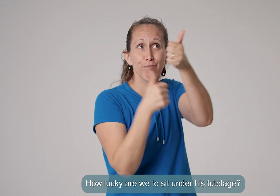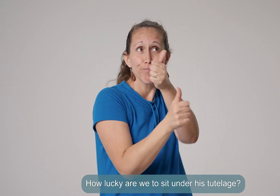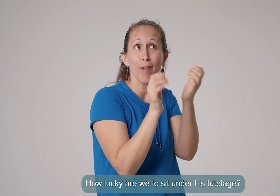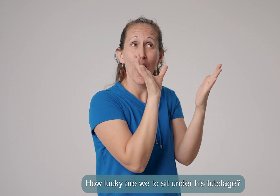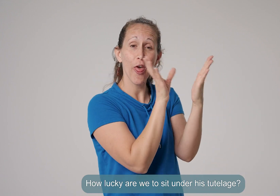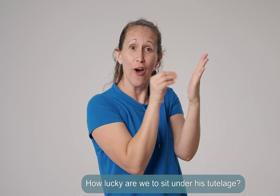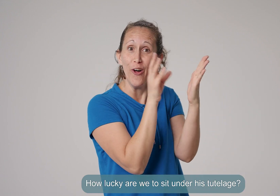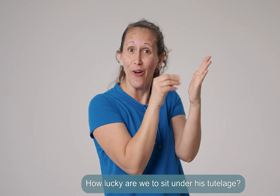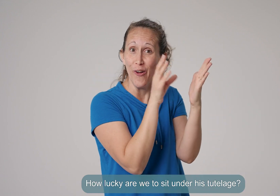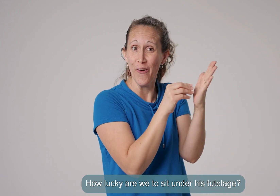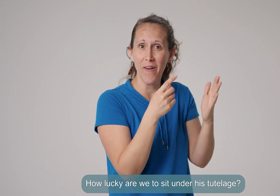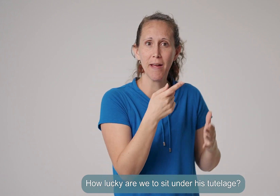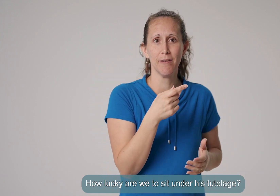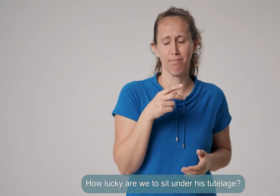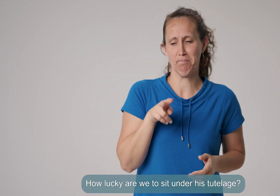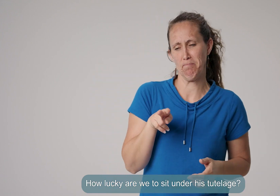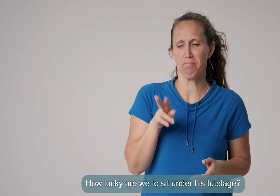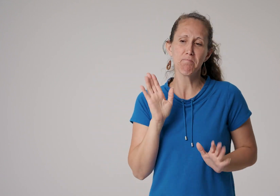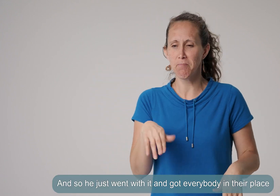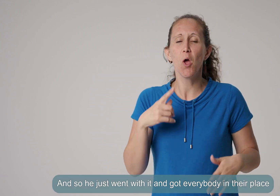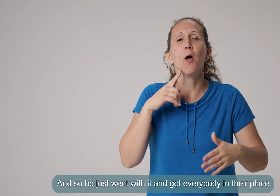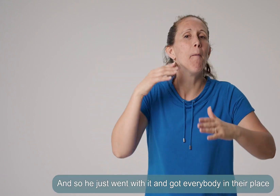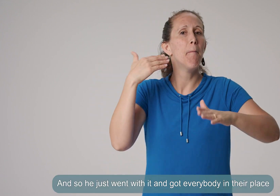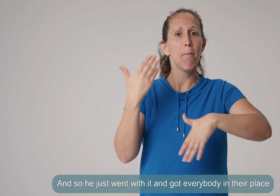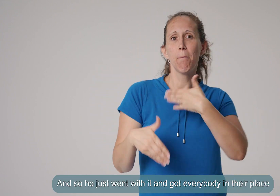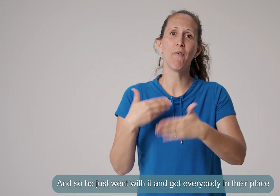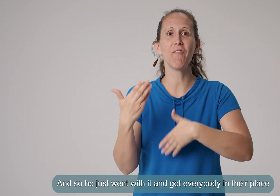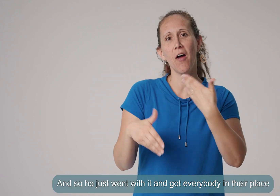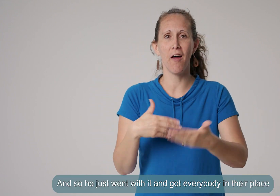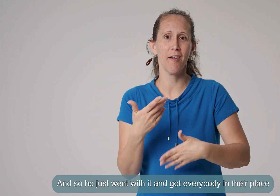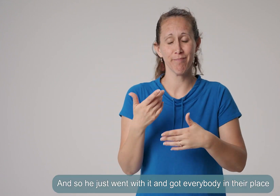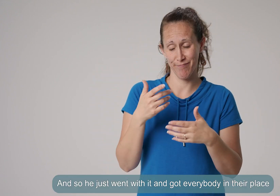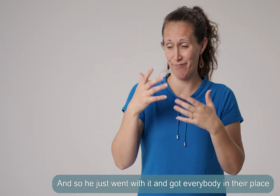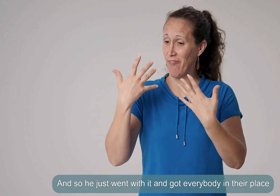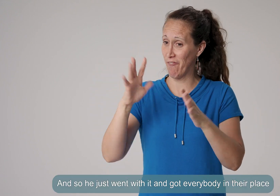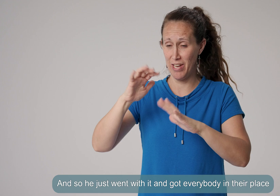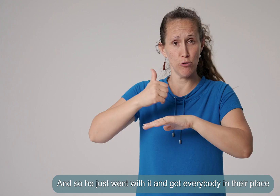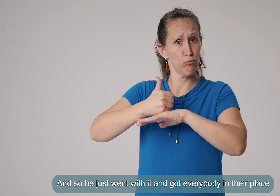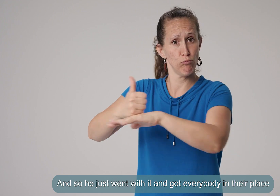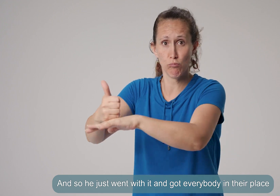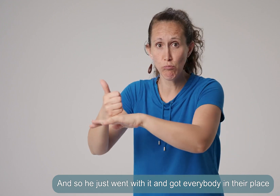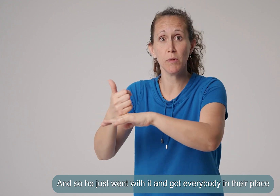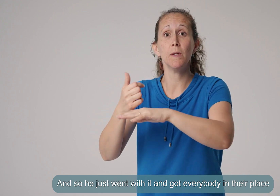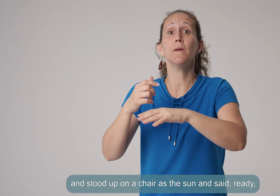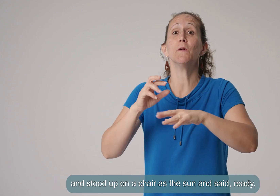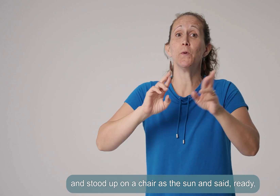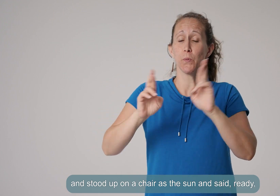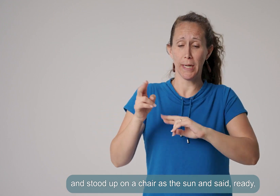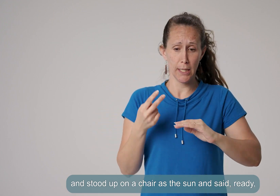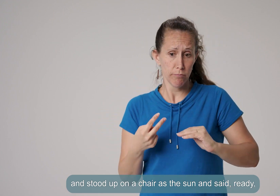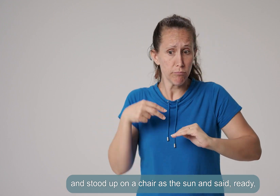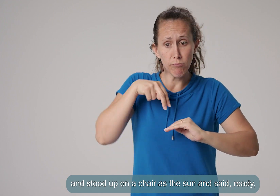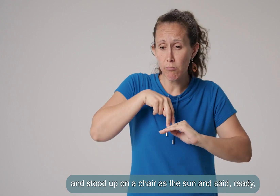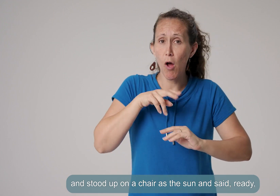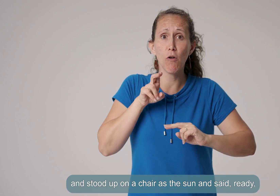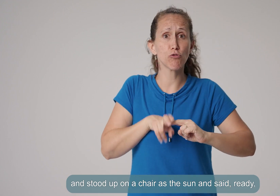we to sit under his tutelage? And so he just went with it and got everybody in their place and stood up on a chair as the sun and